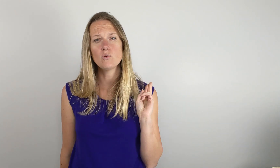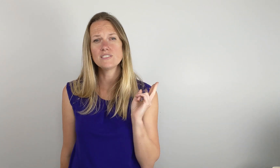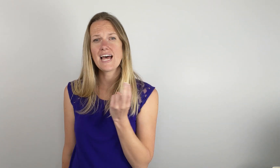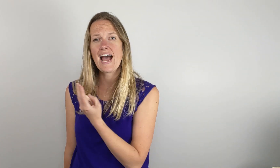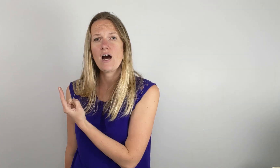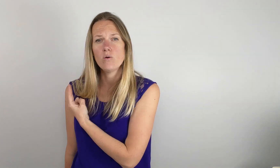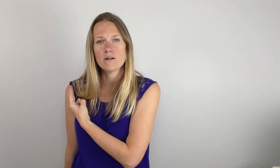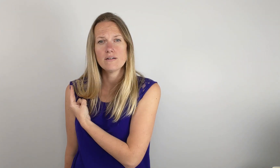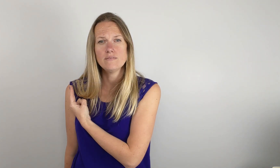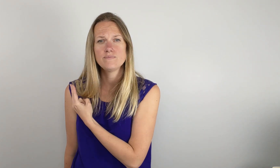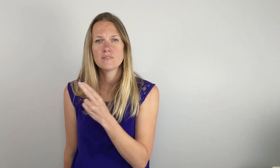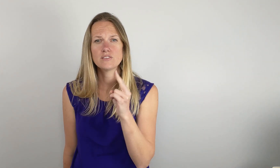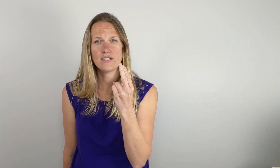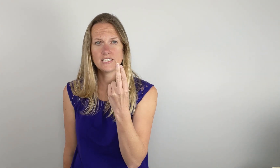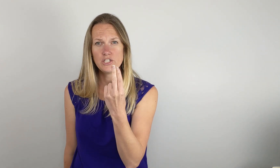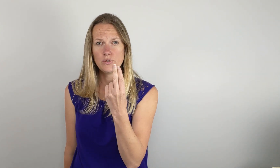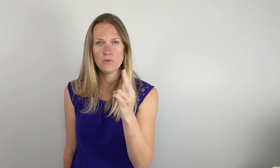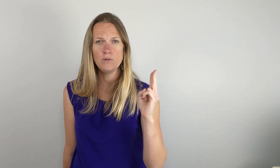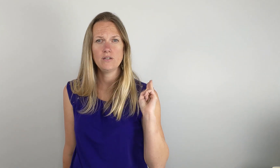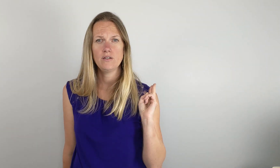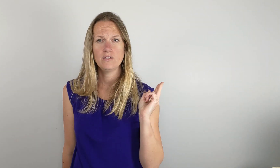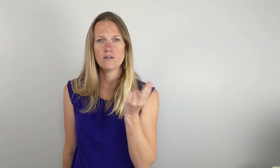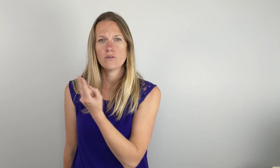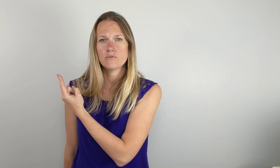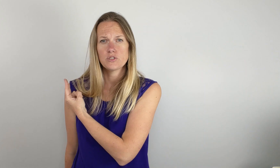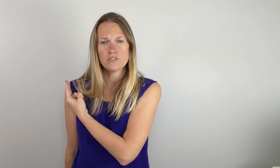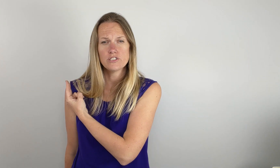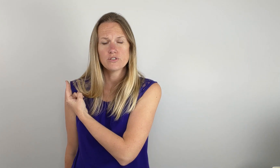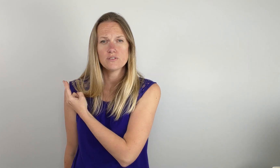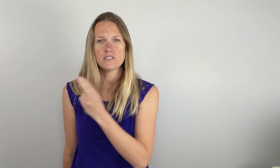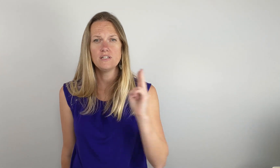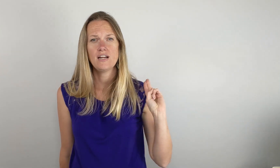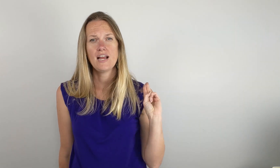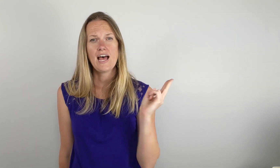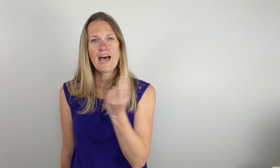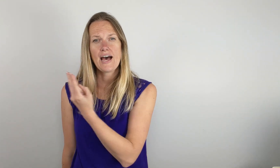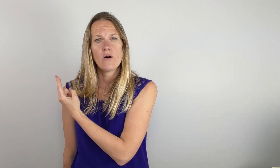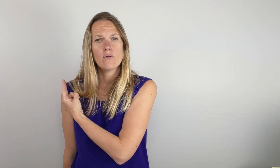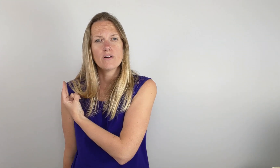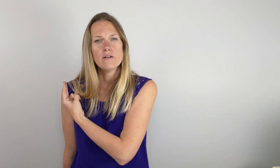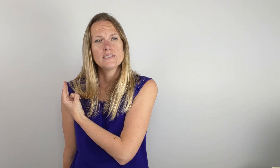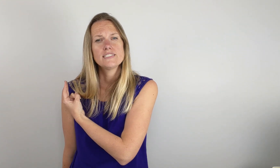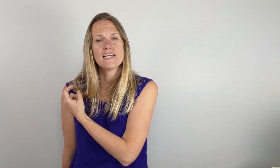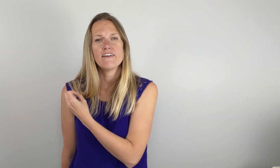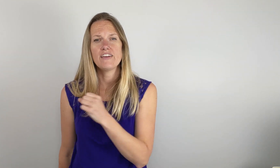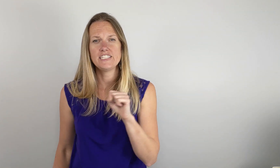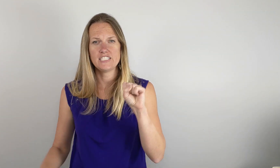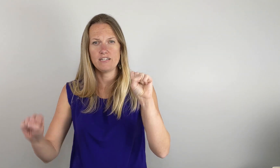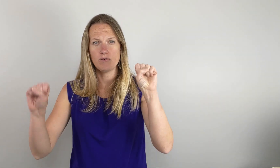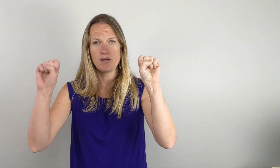was our, so that's a you, going from shoulder to shoulder, our salvation. We're